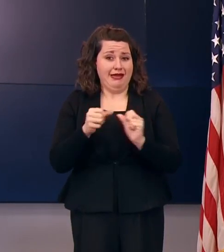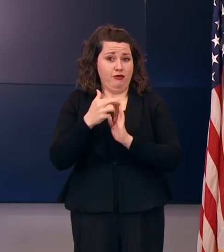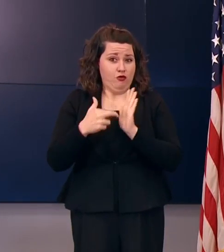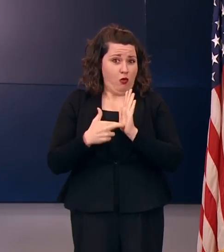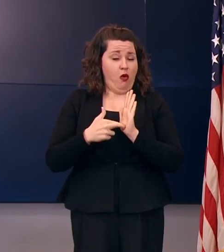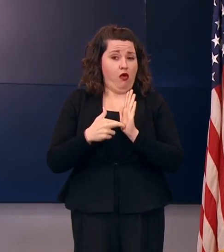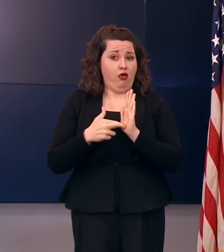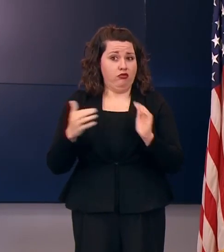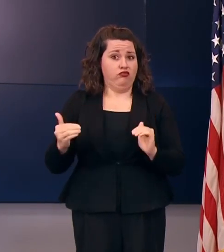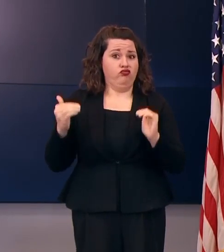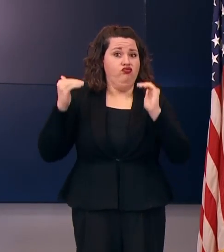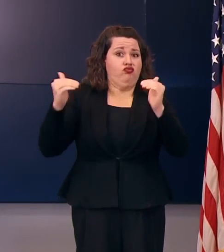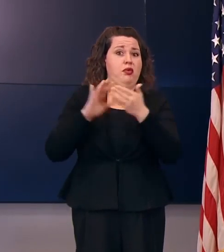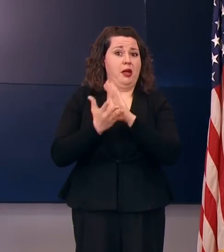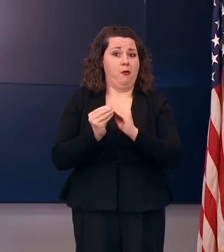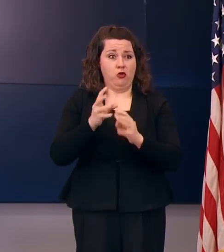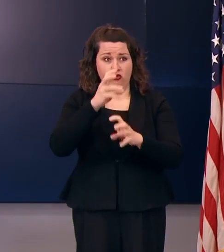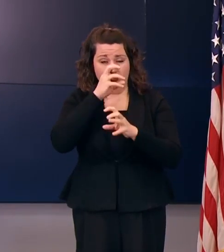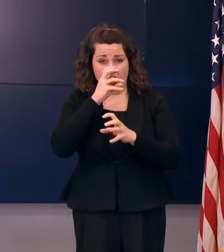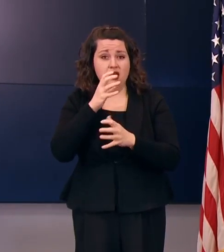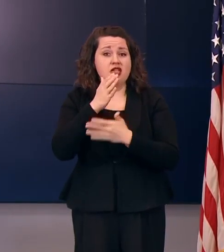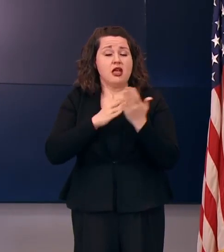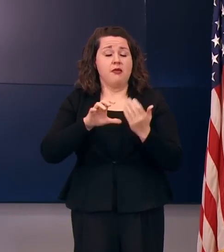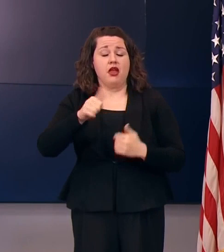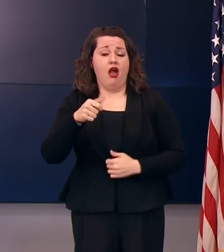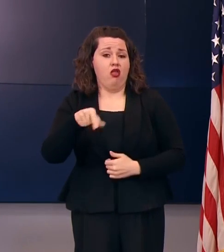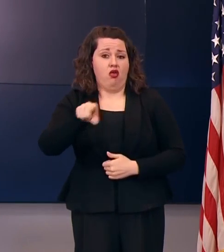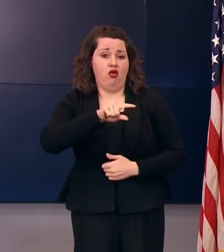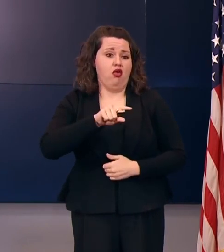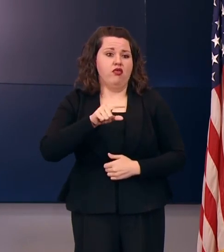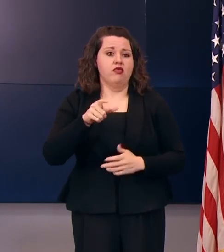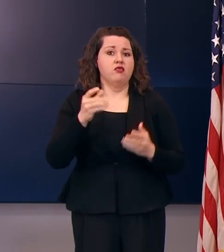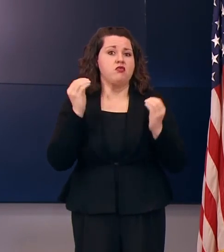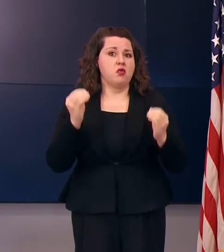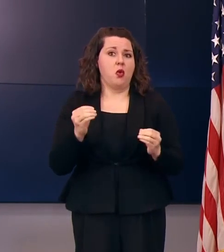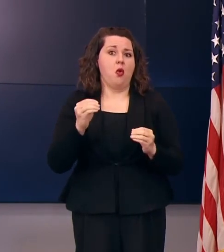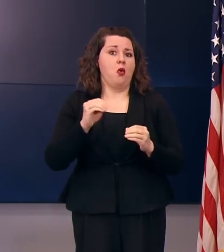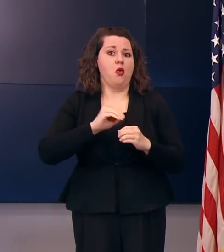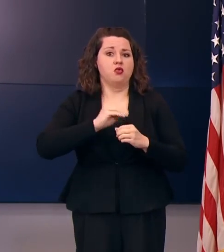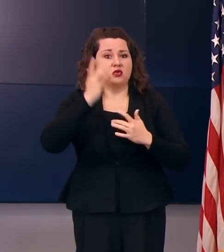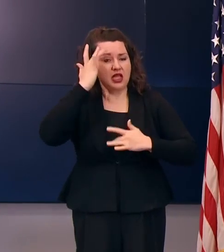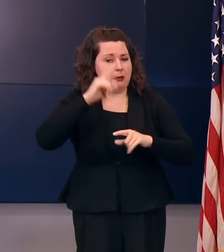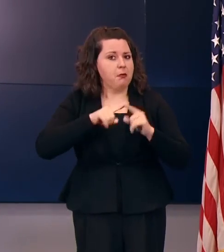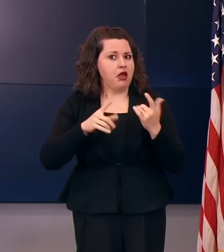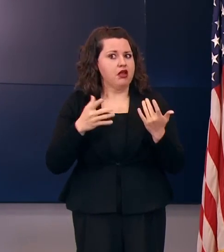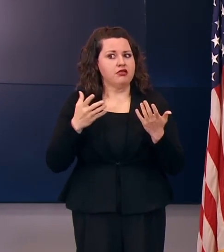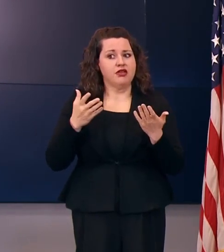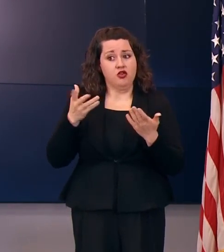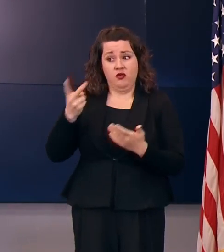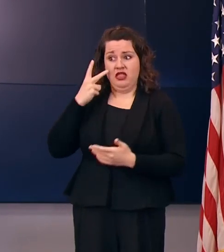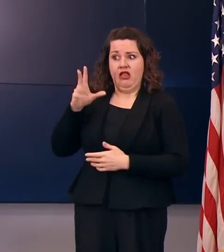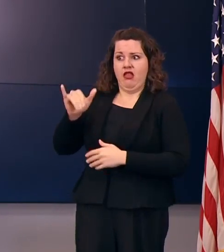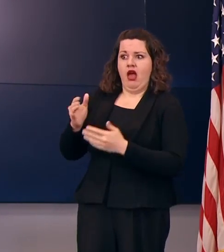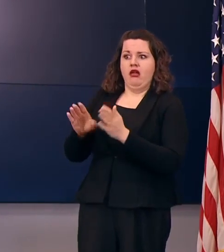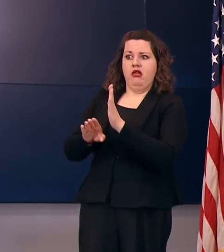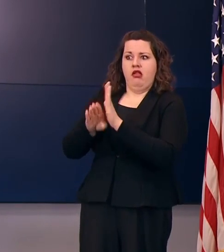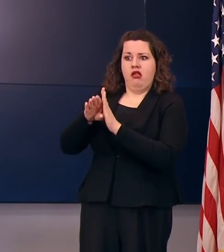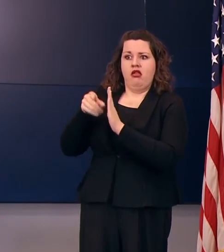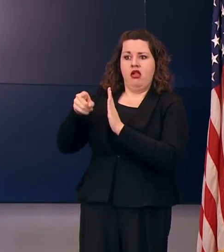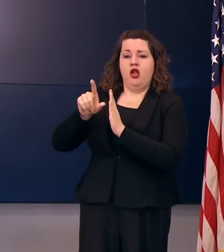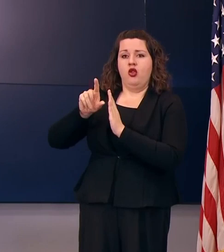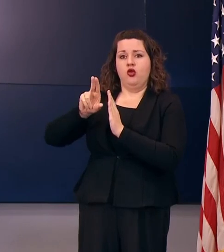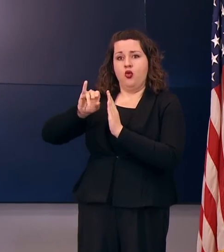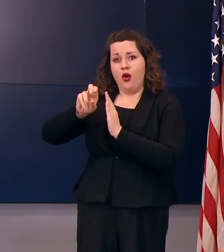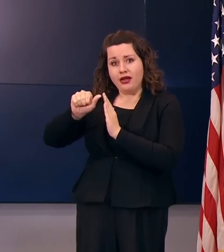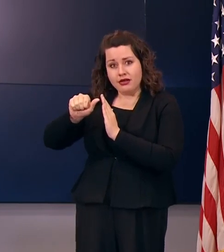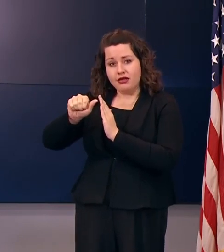at some of these other plants, even if they don't have any known cases? What is kind of the strategy now that you've seen this big spike down in Louisa